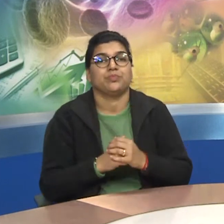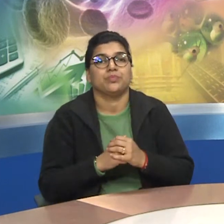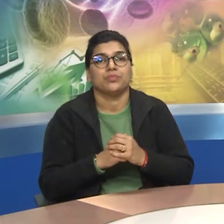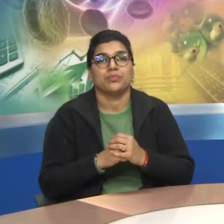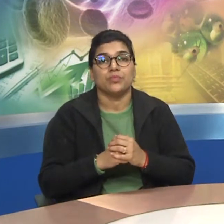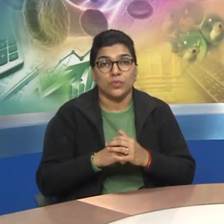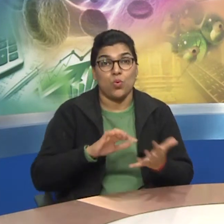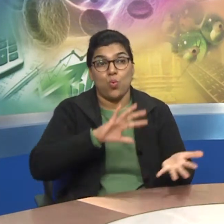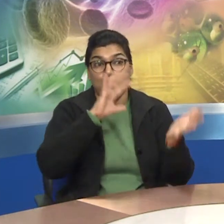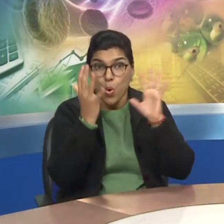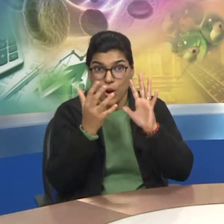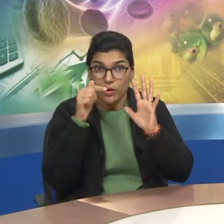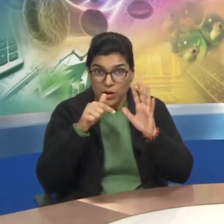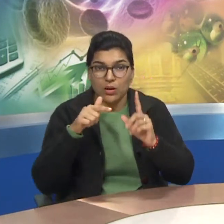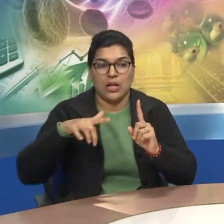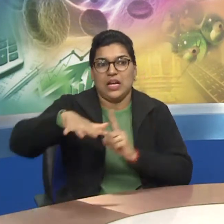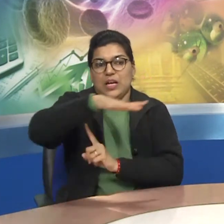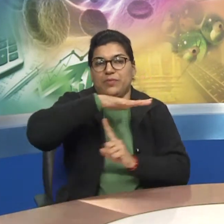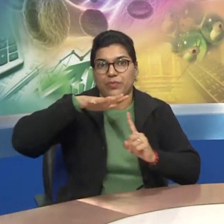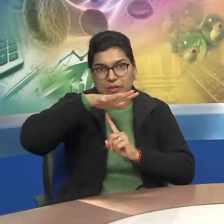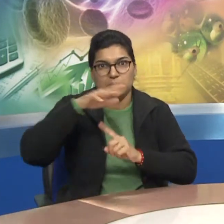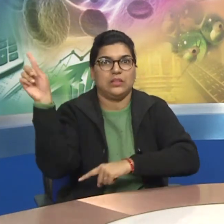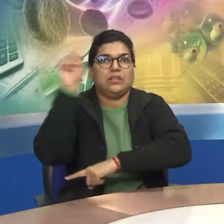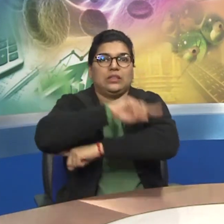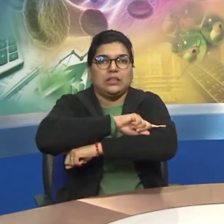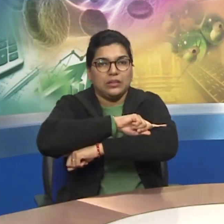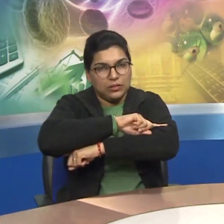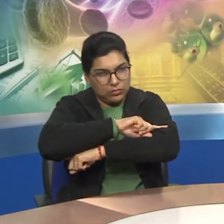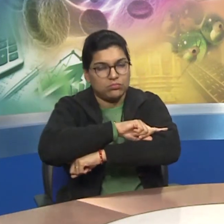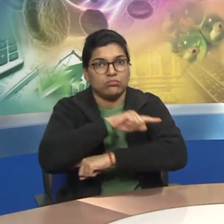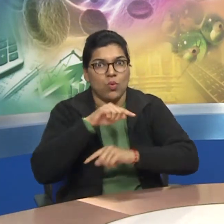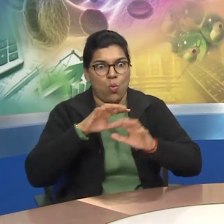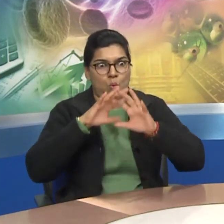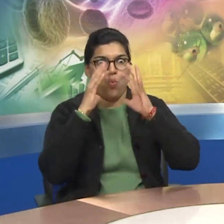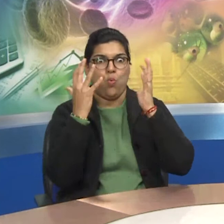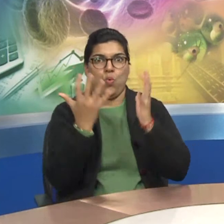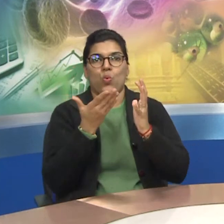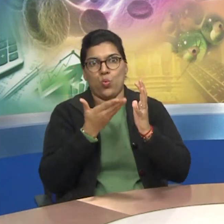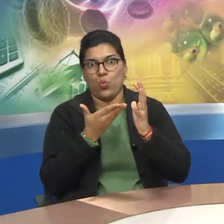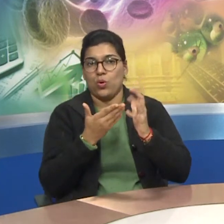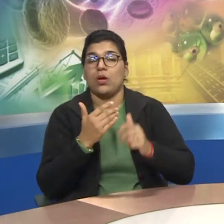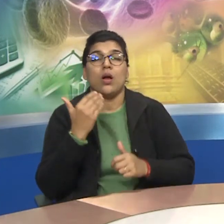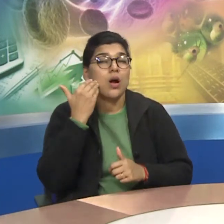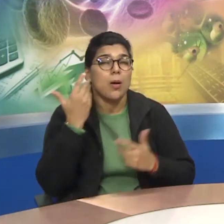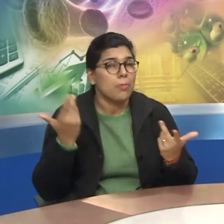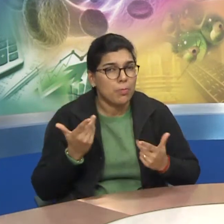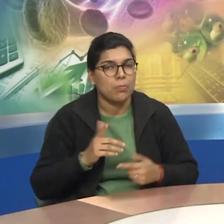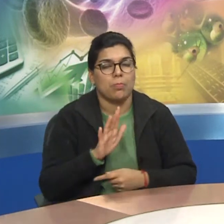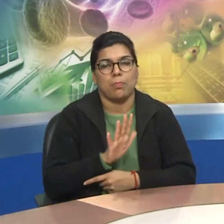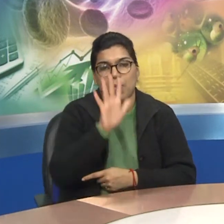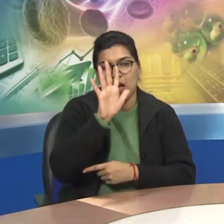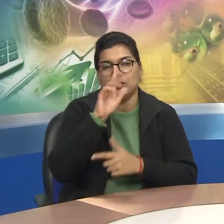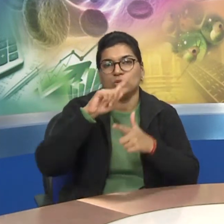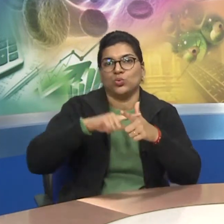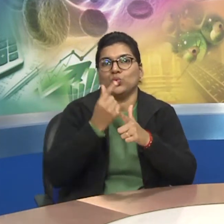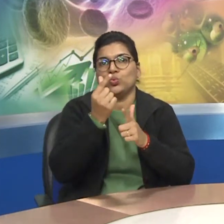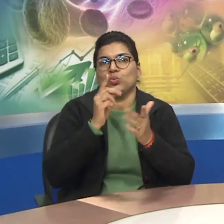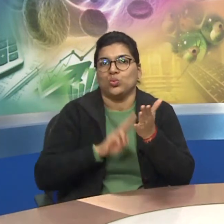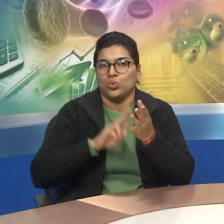This is another important day, World Environment Day. It is celebrated